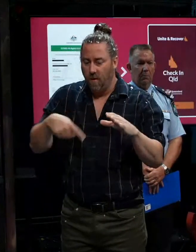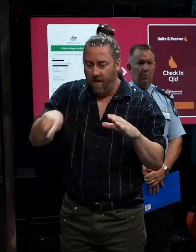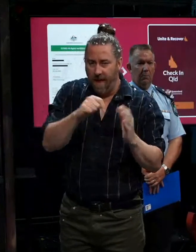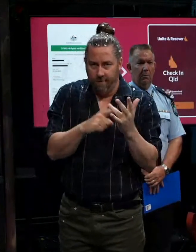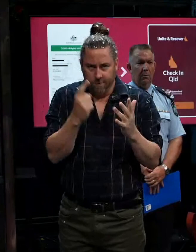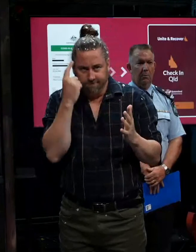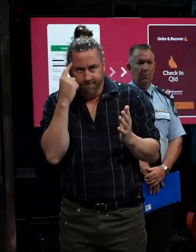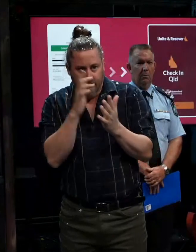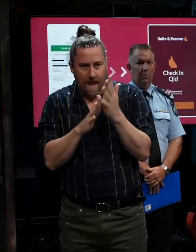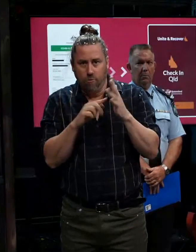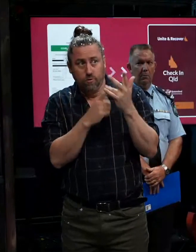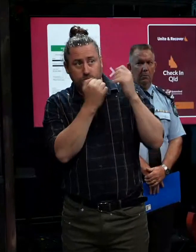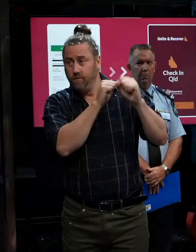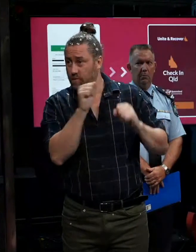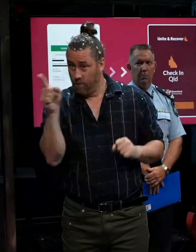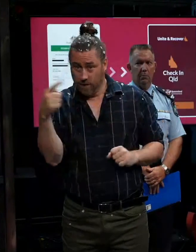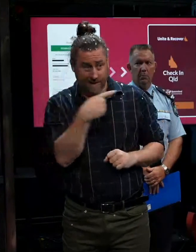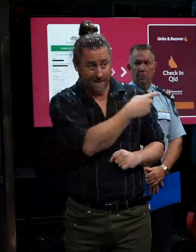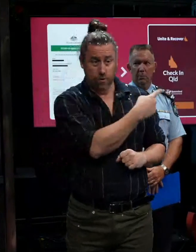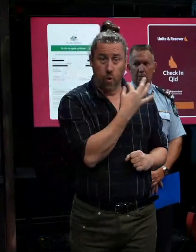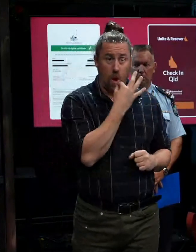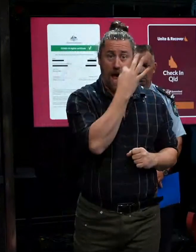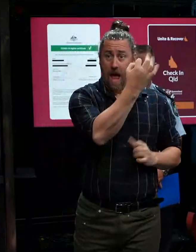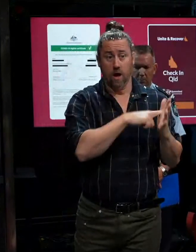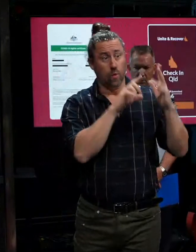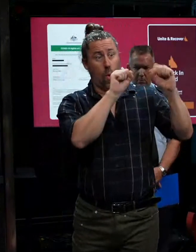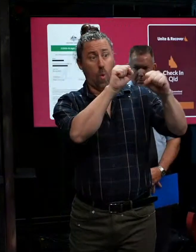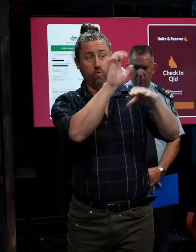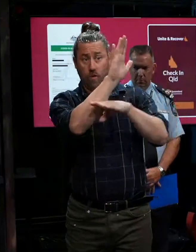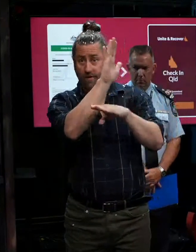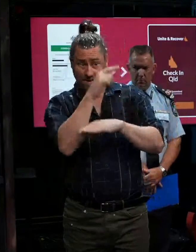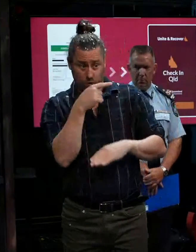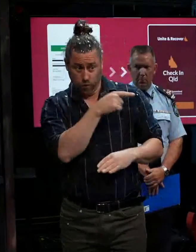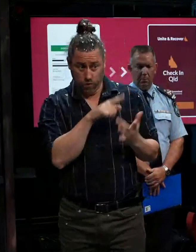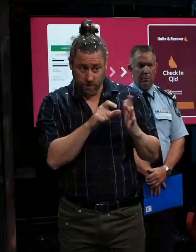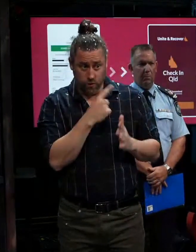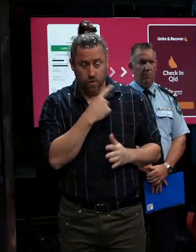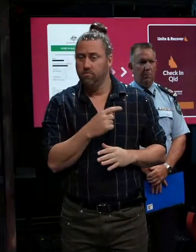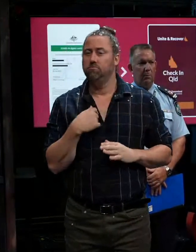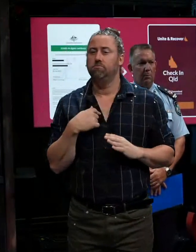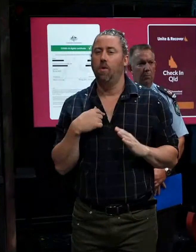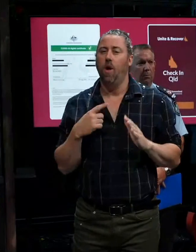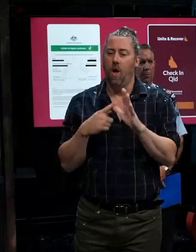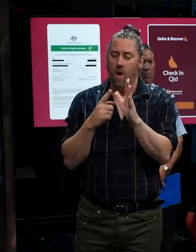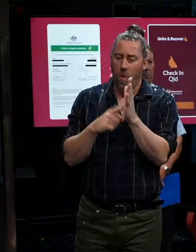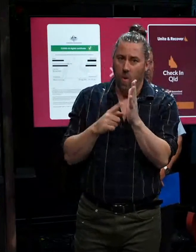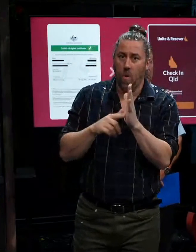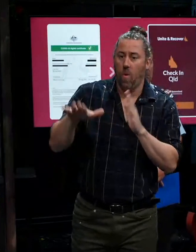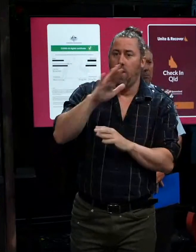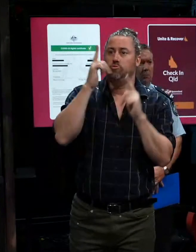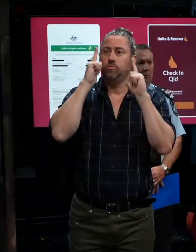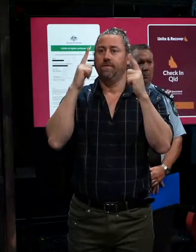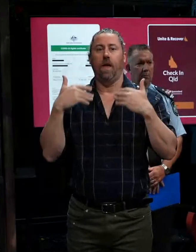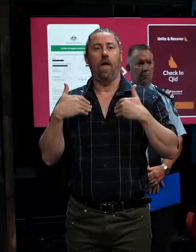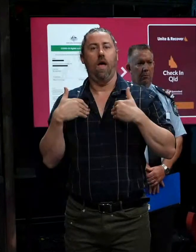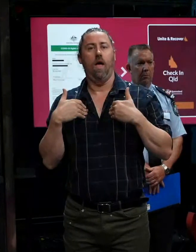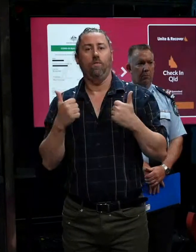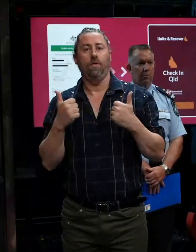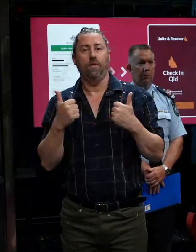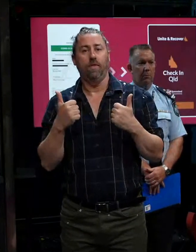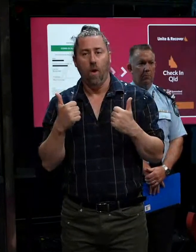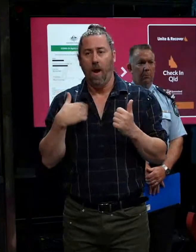those numbers that are coming through. Did you advocate for a pause, though, on all overseas arrivals? I think all the chief health officers were in agreement that we do need to buy